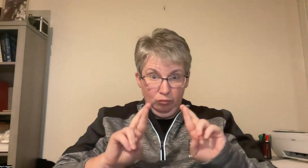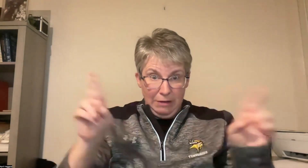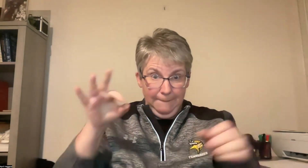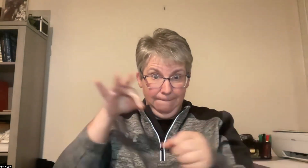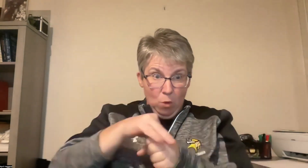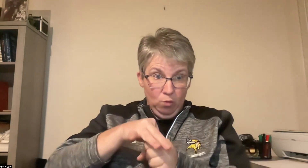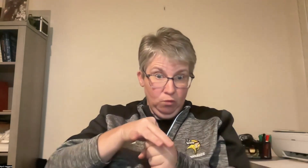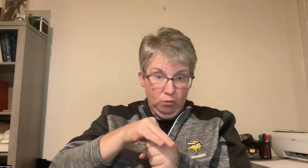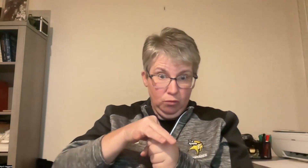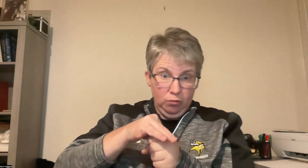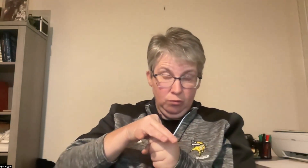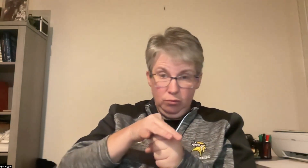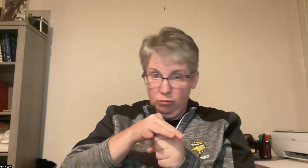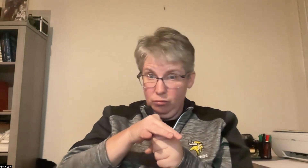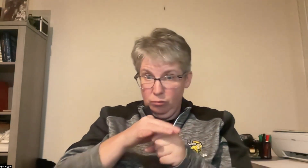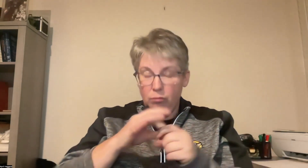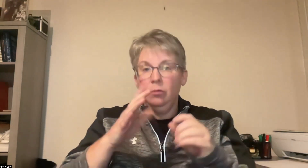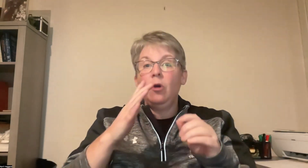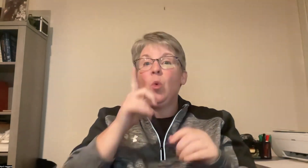item? Are we ready to vote?